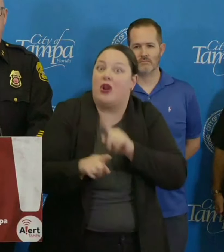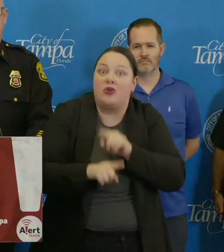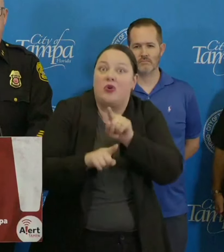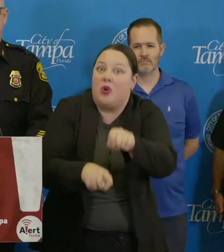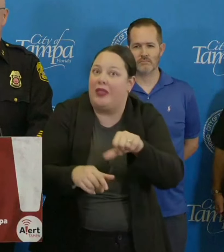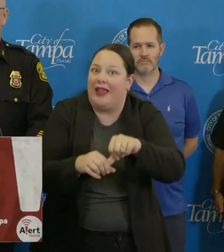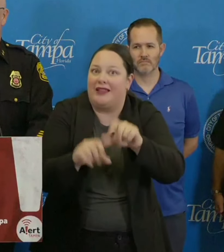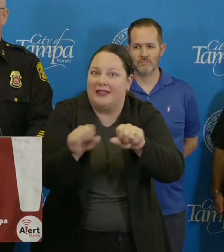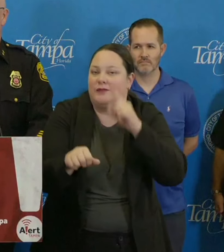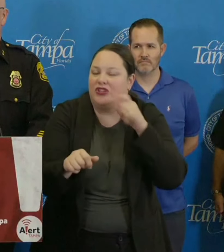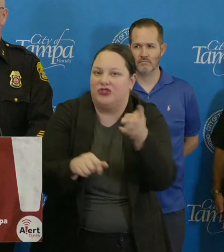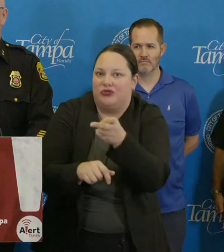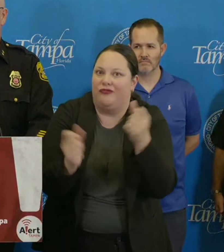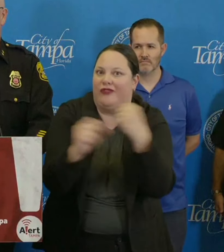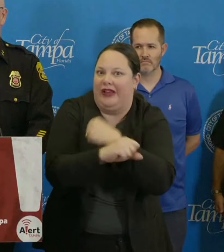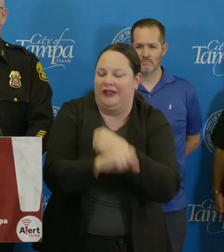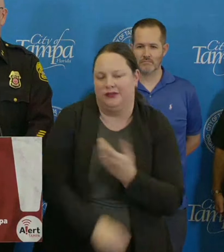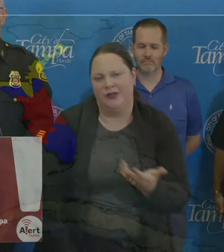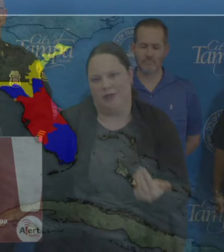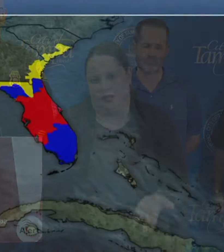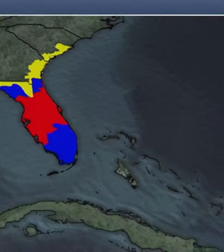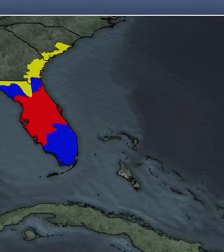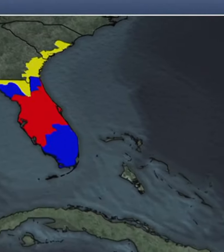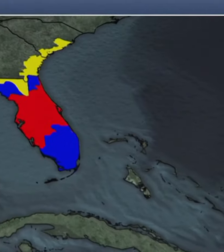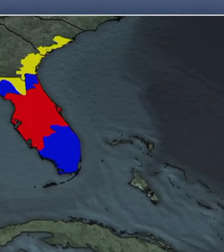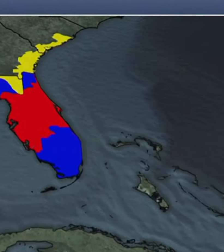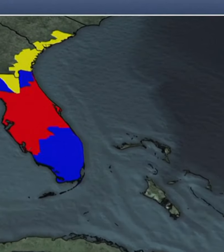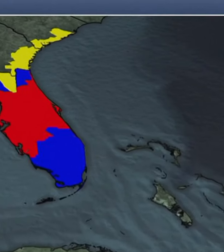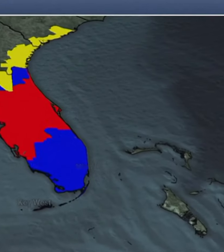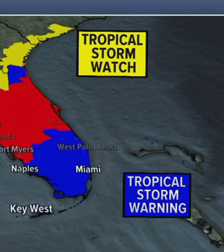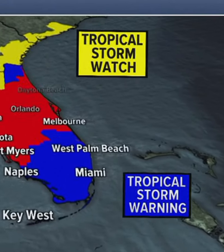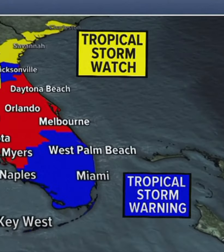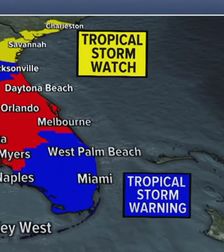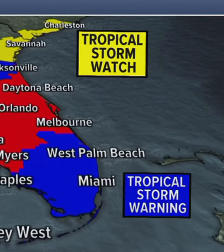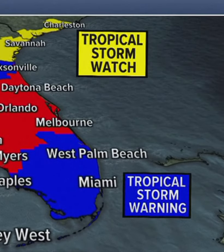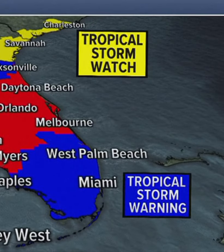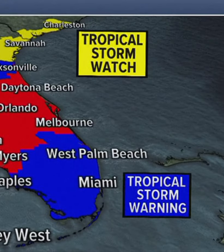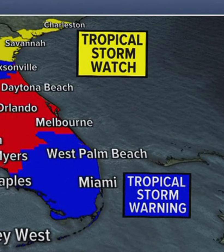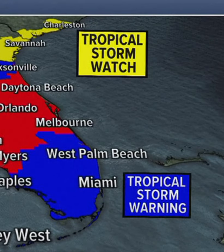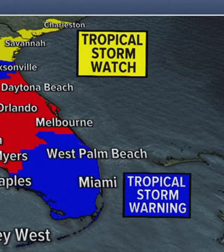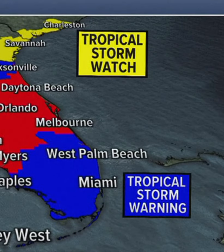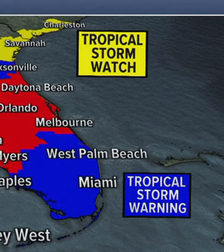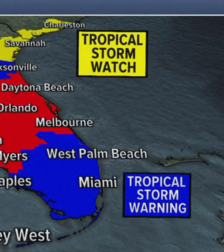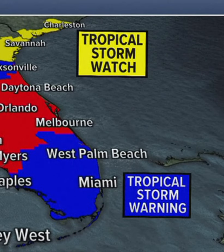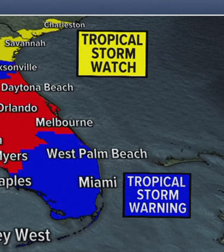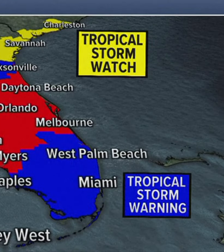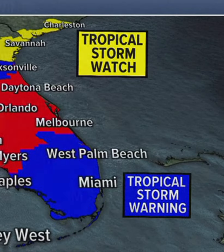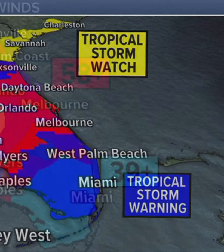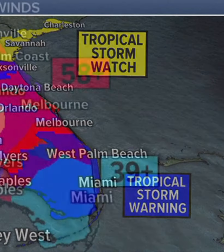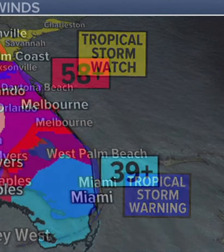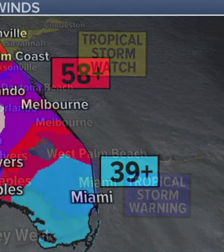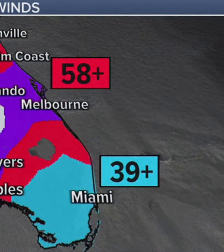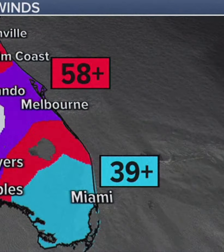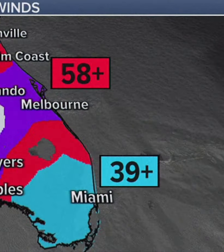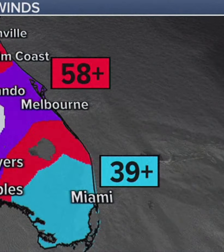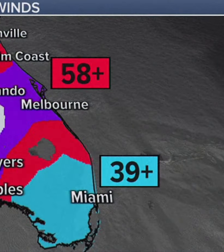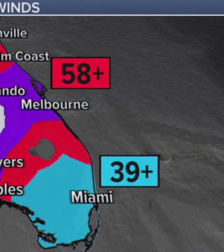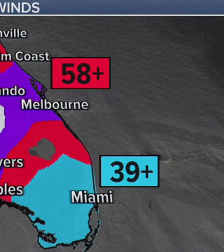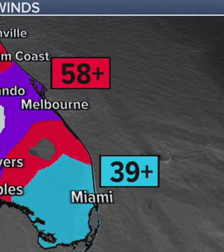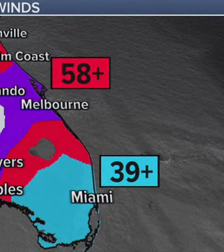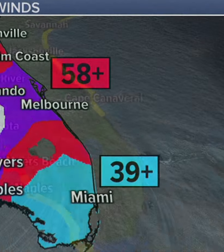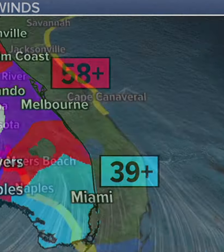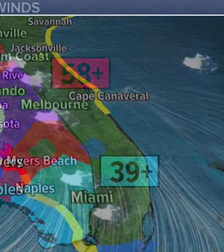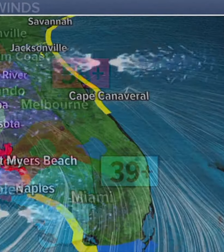before. This is the storm of the century. Milton is expected to slam into Florida Wednesday night into Thursday morning, unleashing